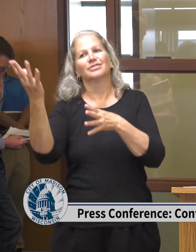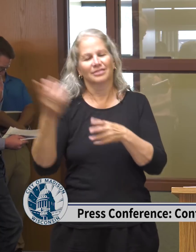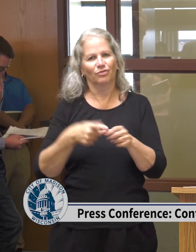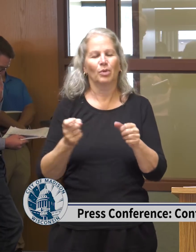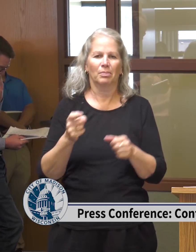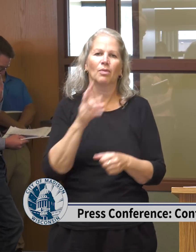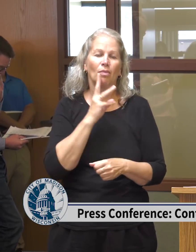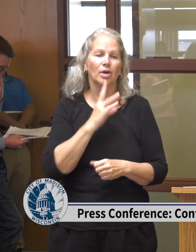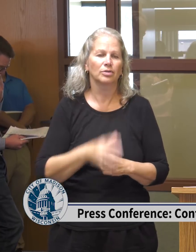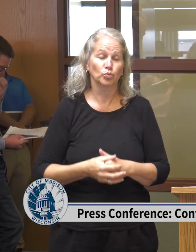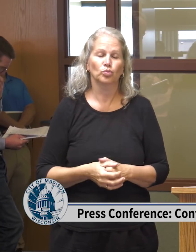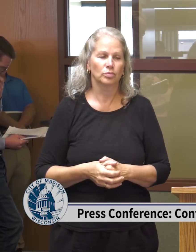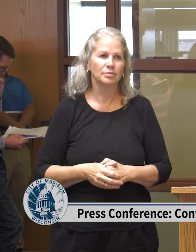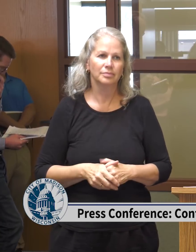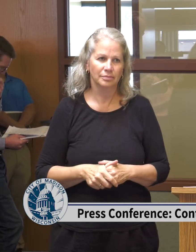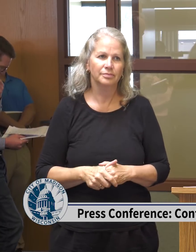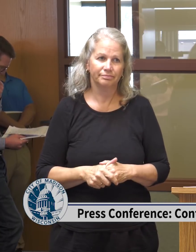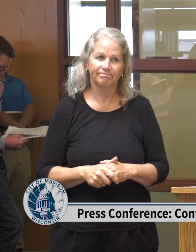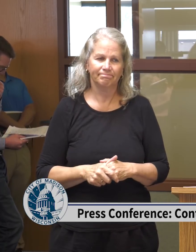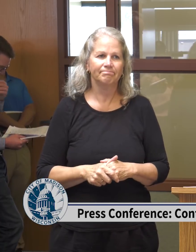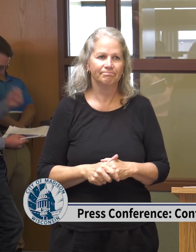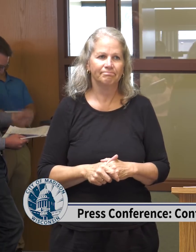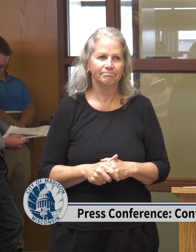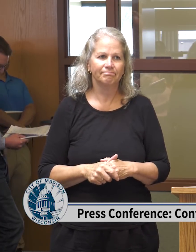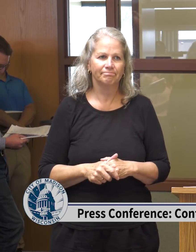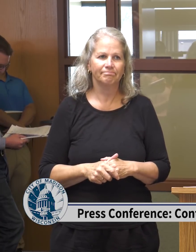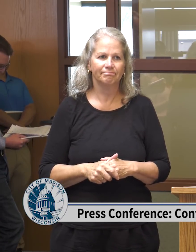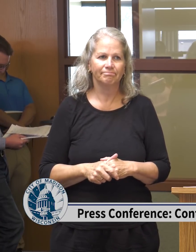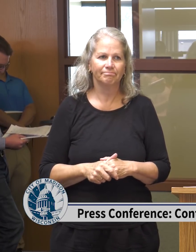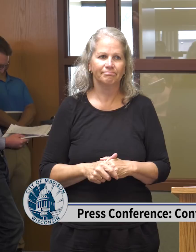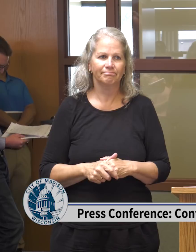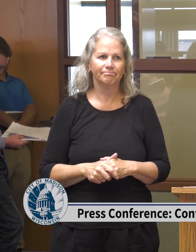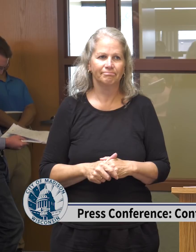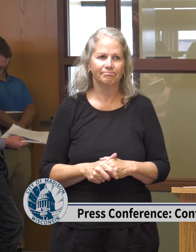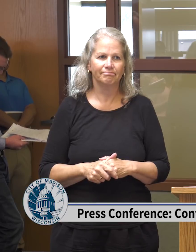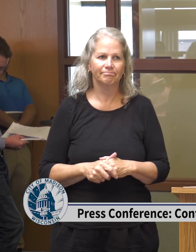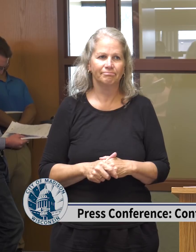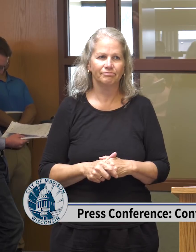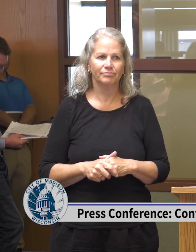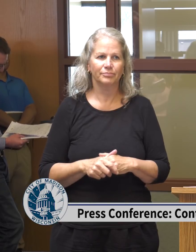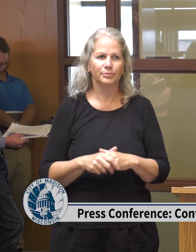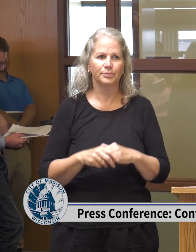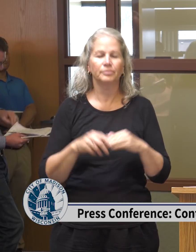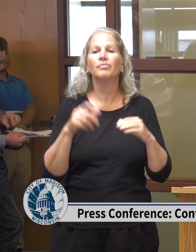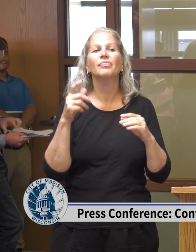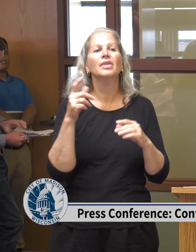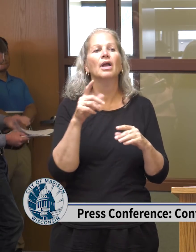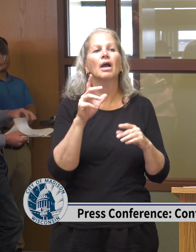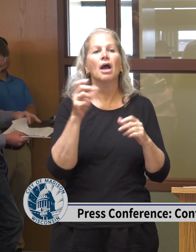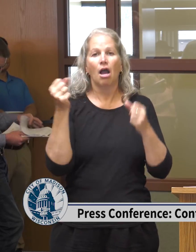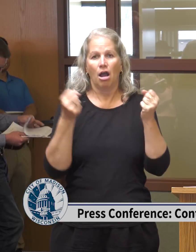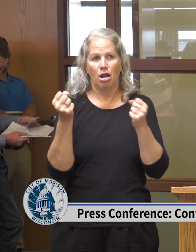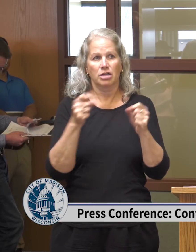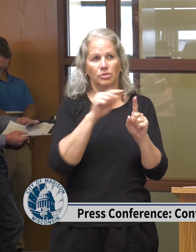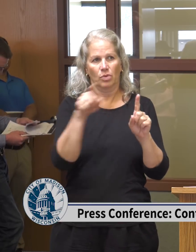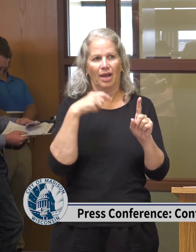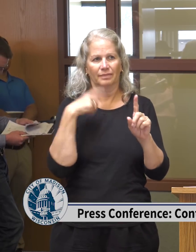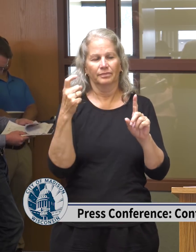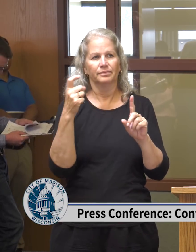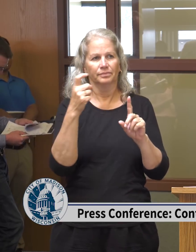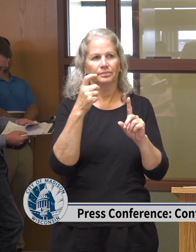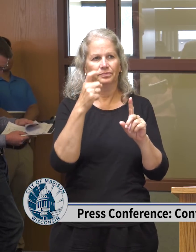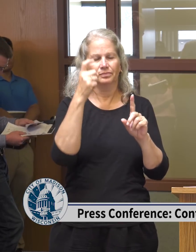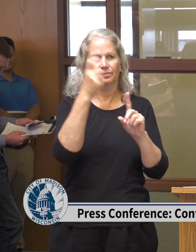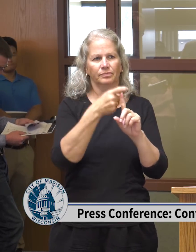areas of flooding. As we've seen the movement of the waters over the weekend, we've added about 1,000